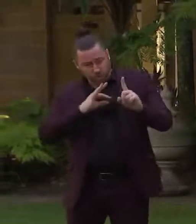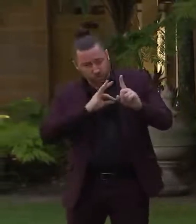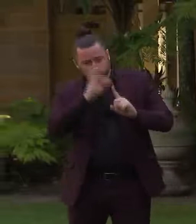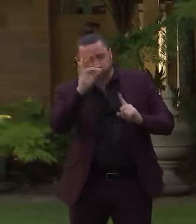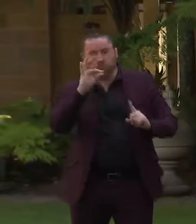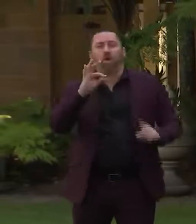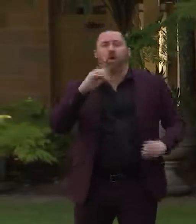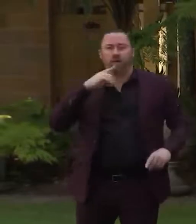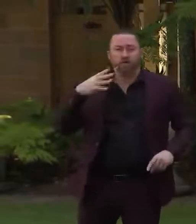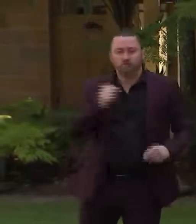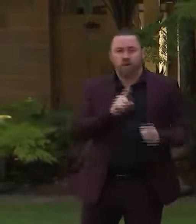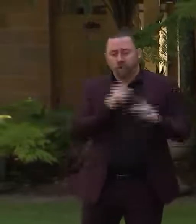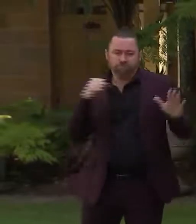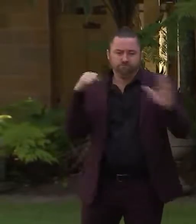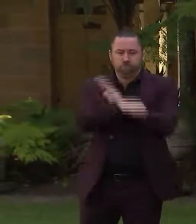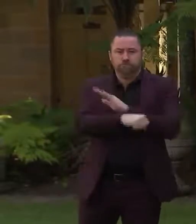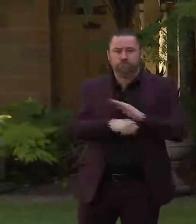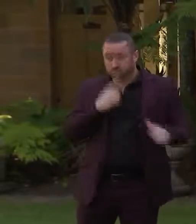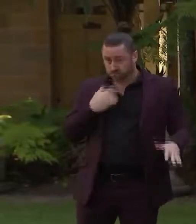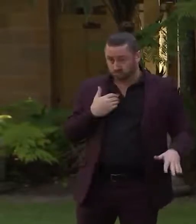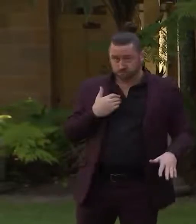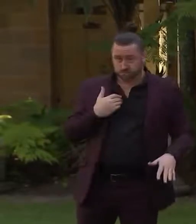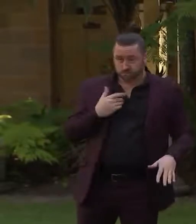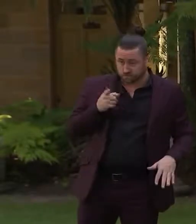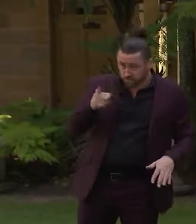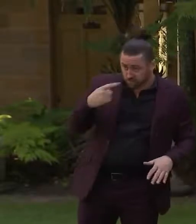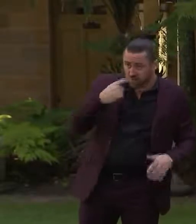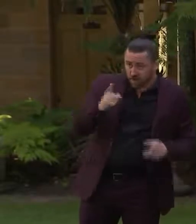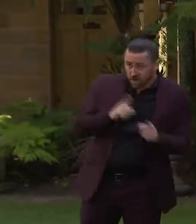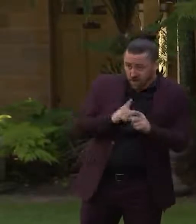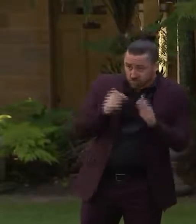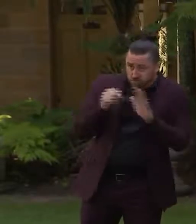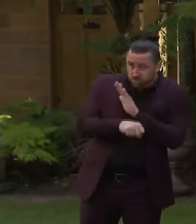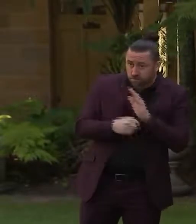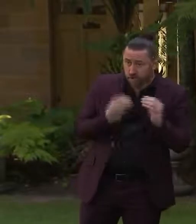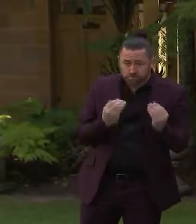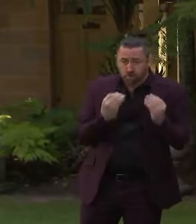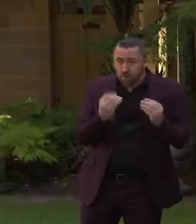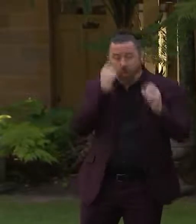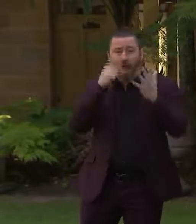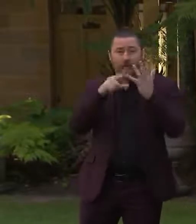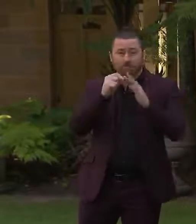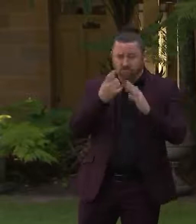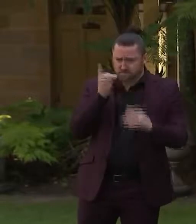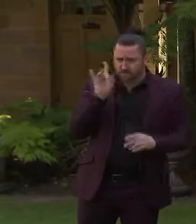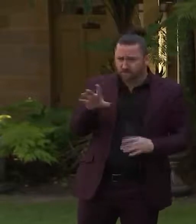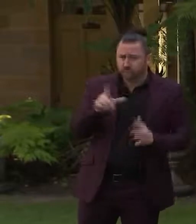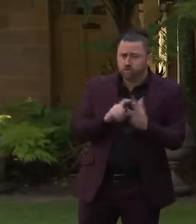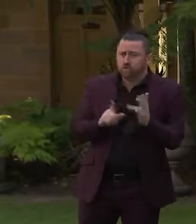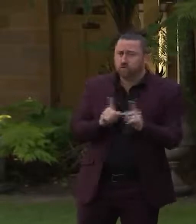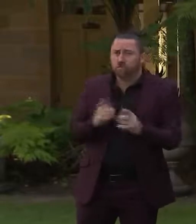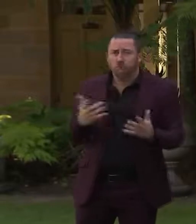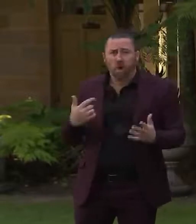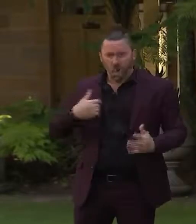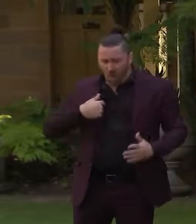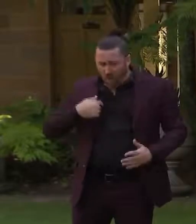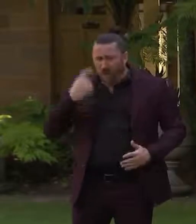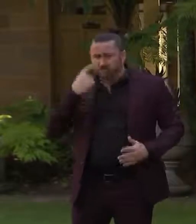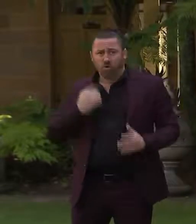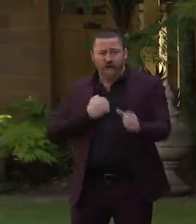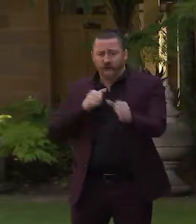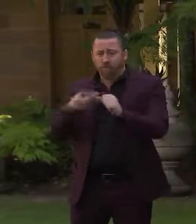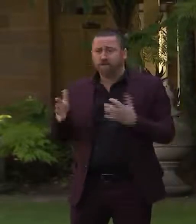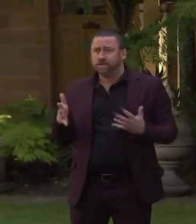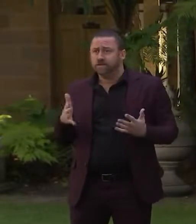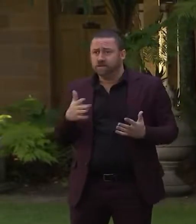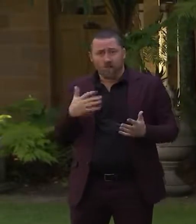should get an uppercut. Well, it's time he should give himself an uppercut. The states are doing what they can with what has